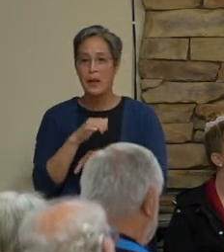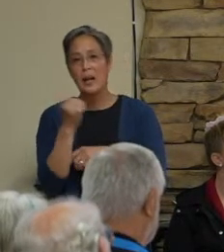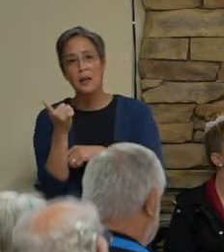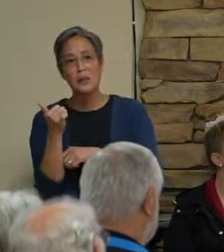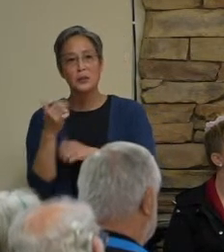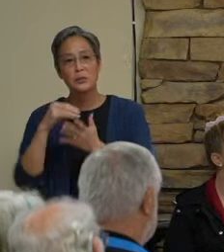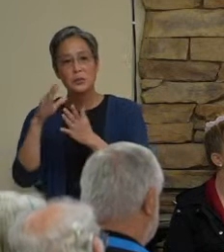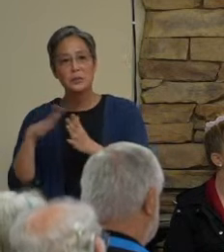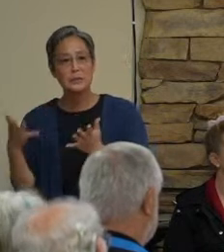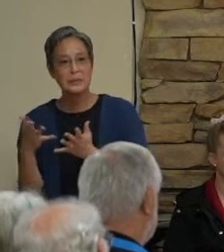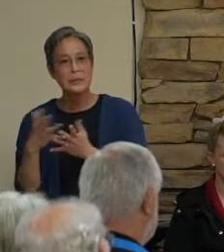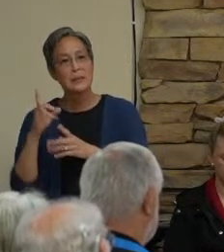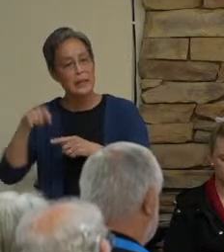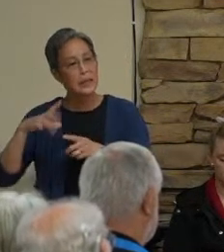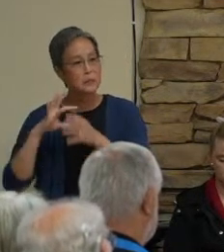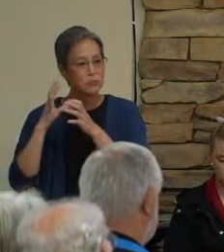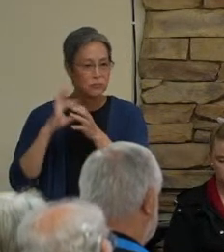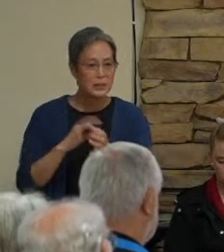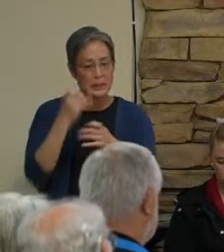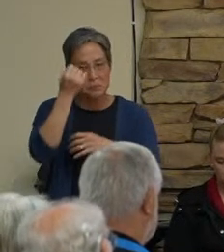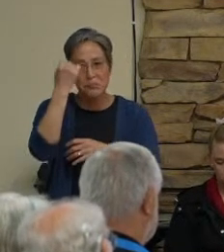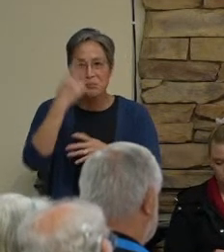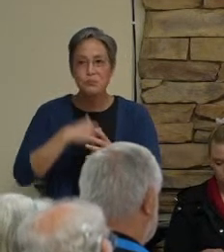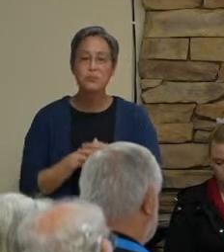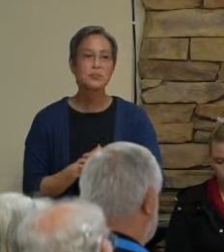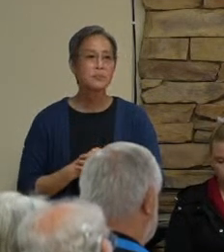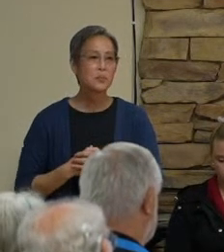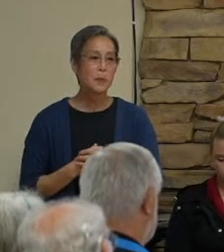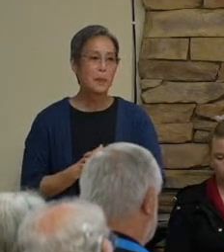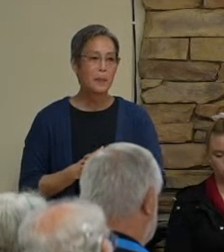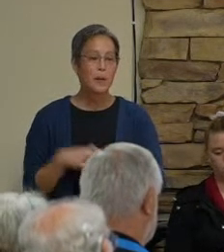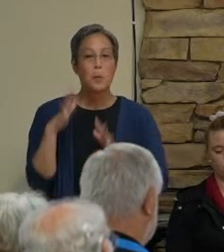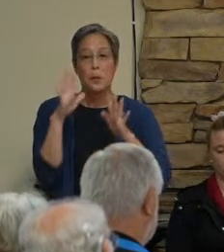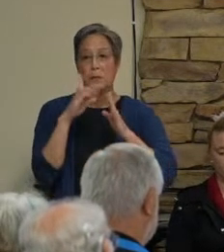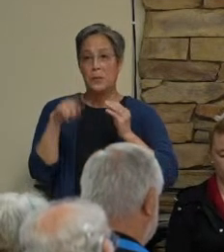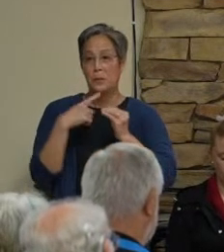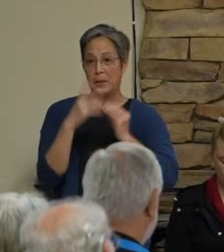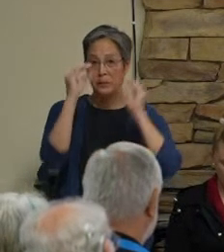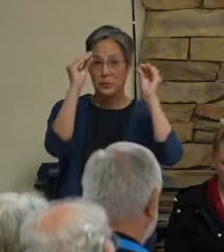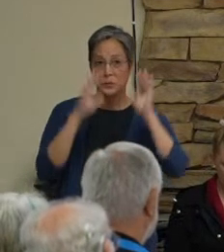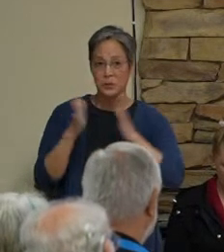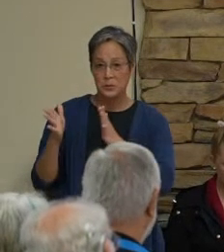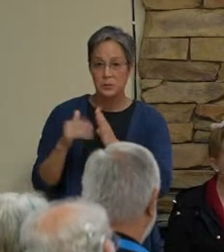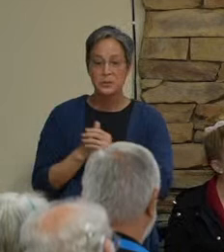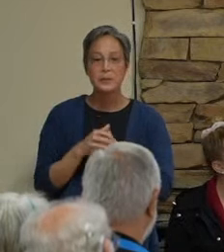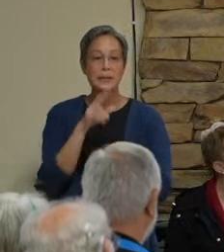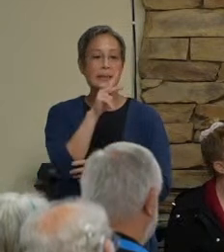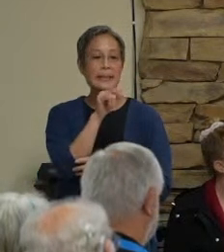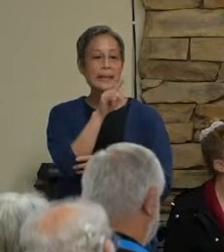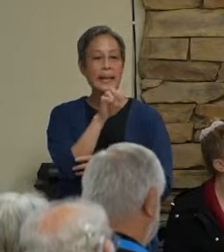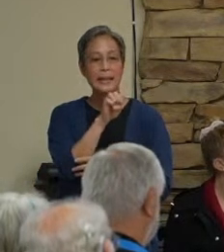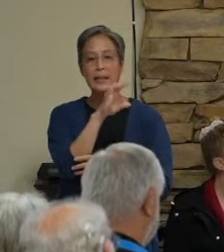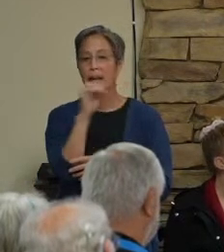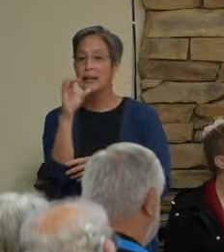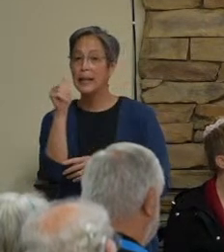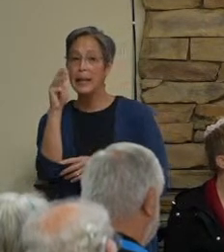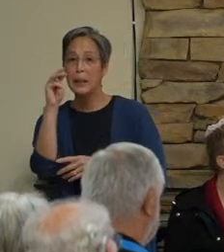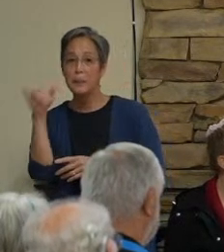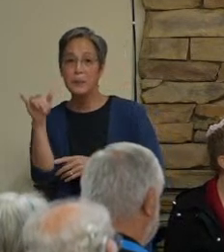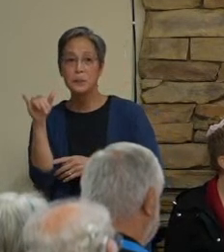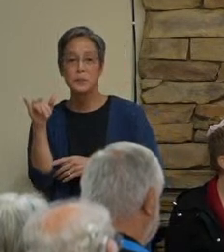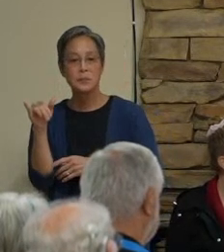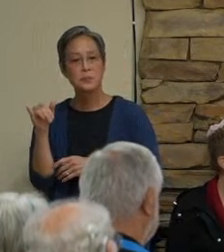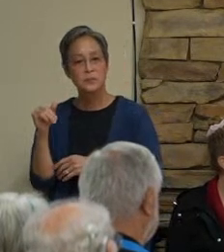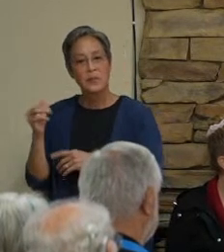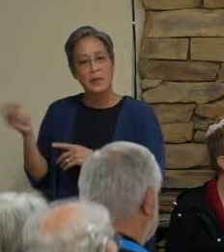can relate. The wonderful thing about our instructors, Kate and Amy, was they taught us in a way